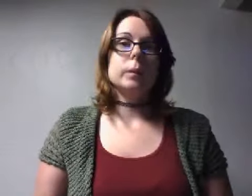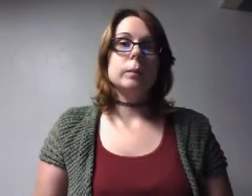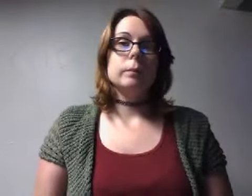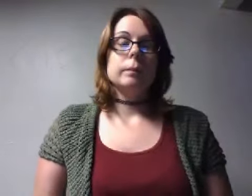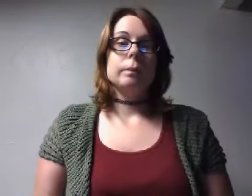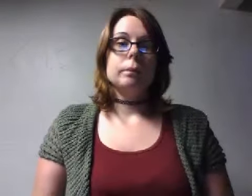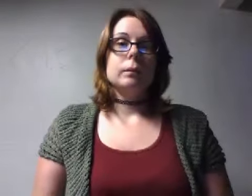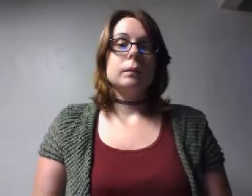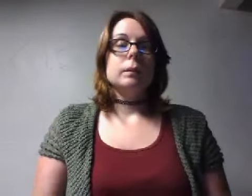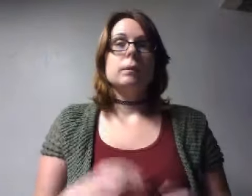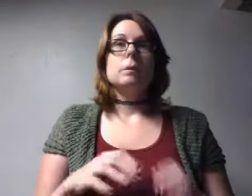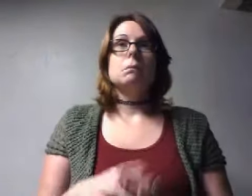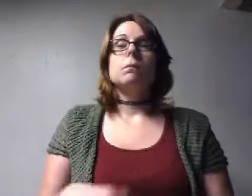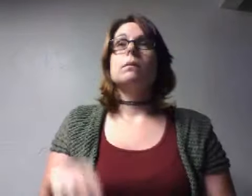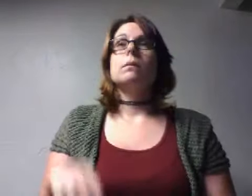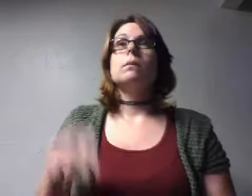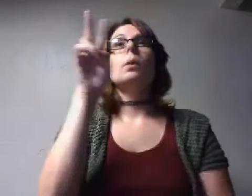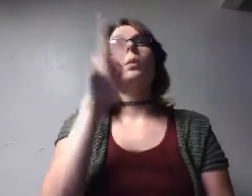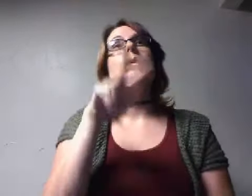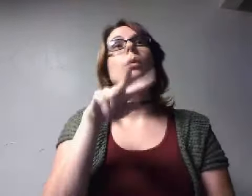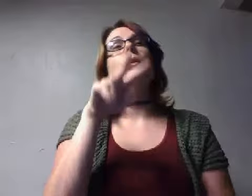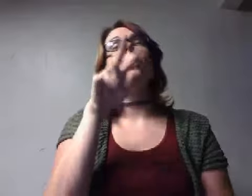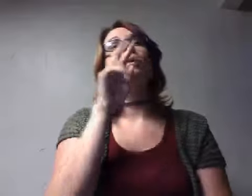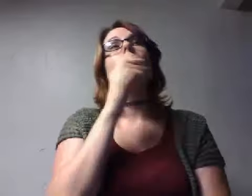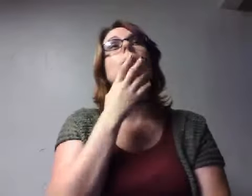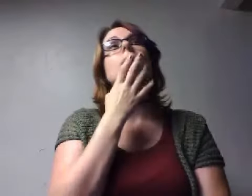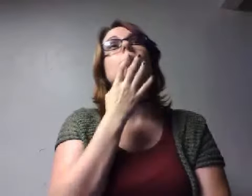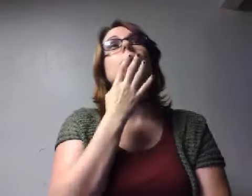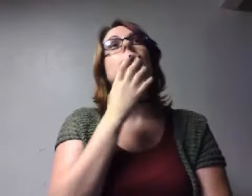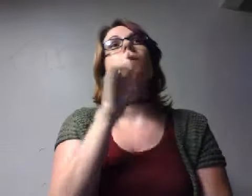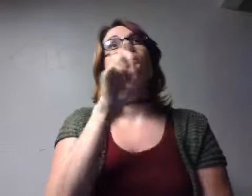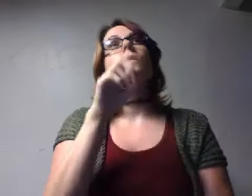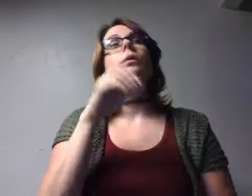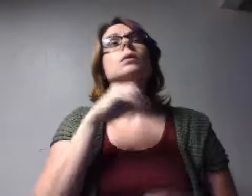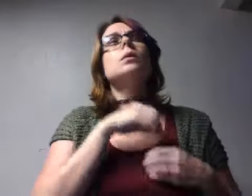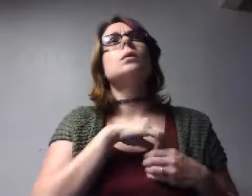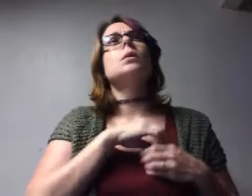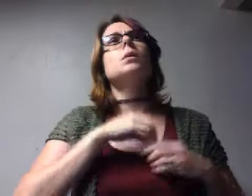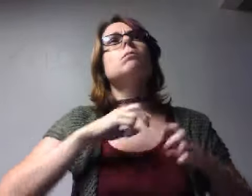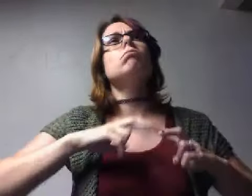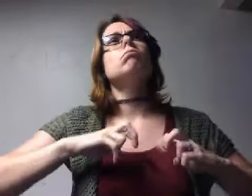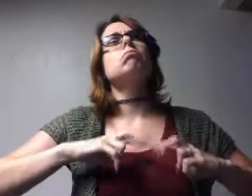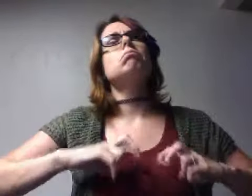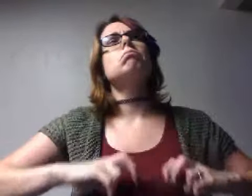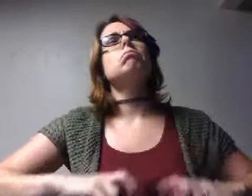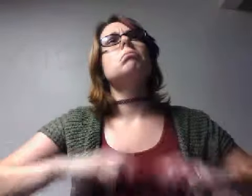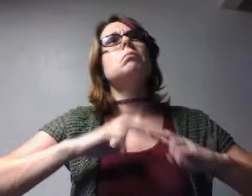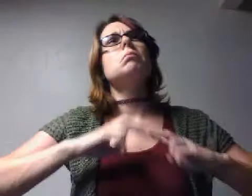it, it sparks some sort of questioning inside them, like, is that a man? Or, I mean, I'd be okay if that was a man,